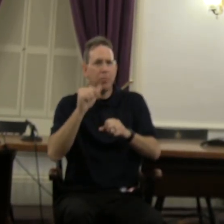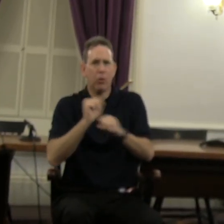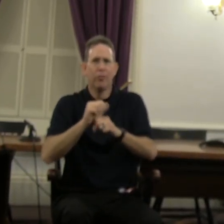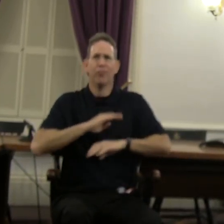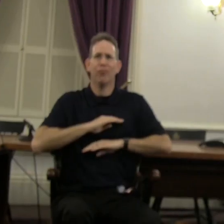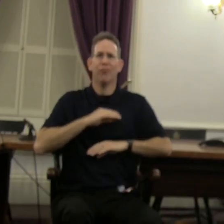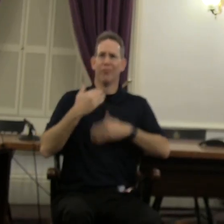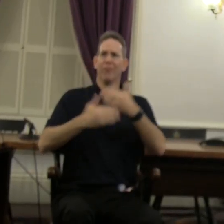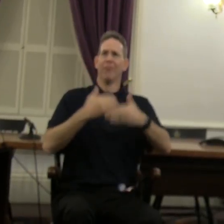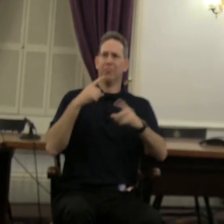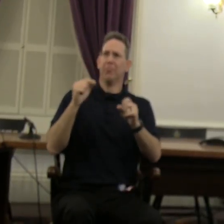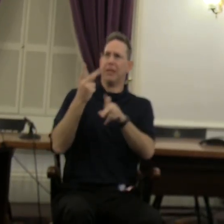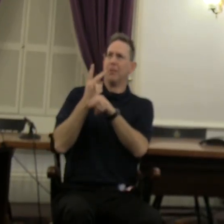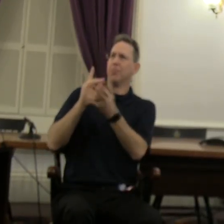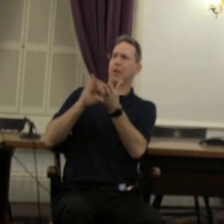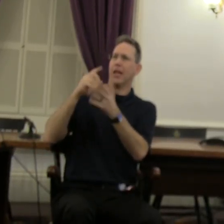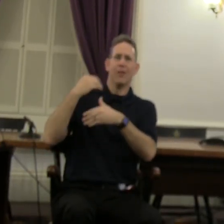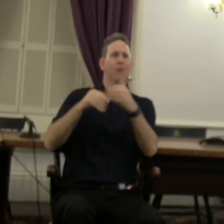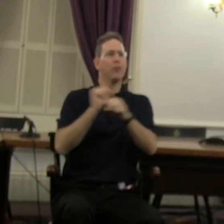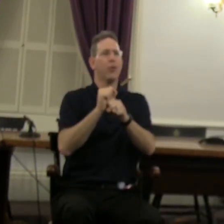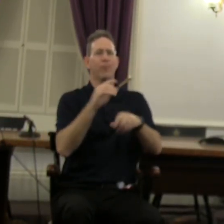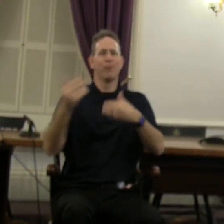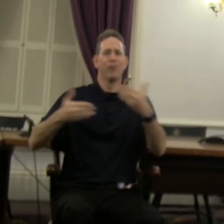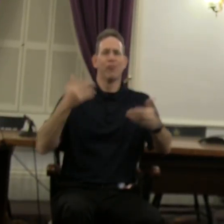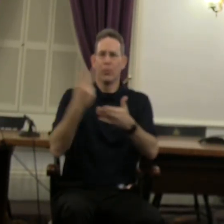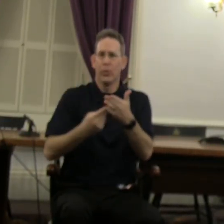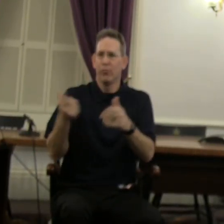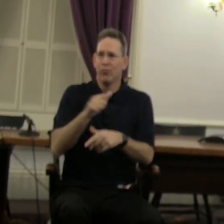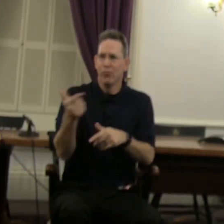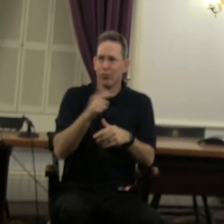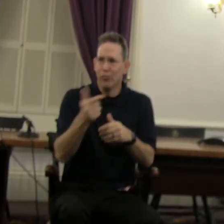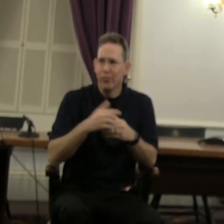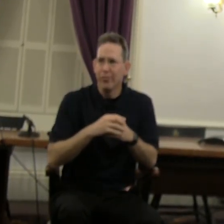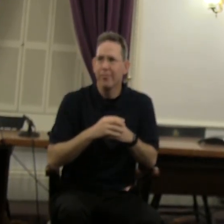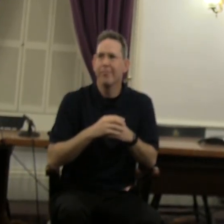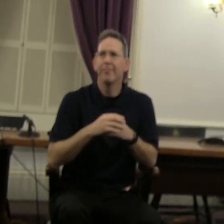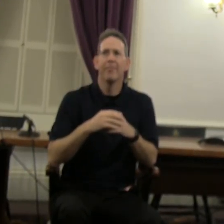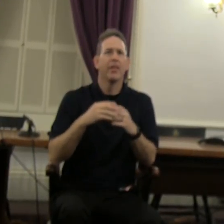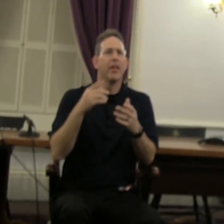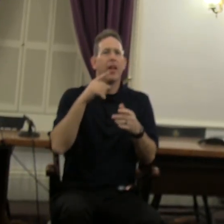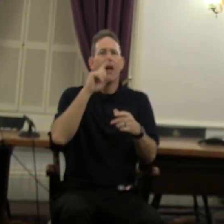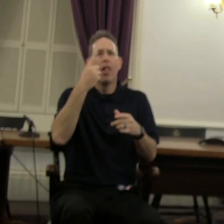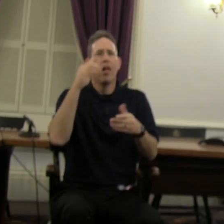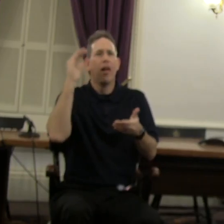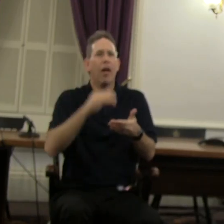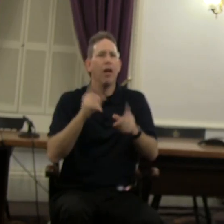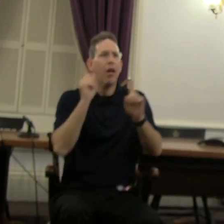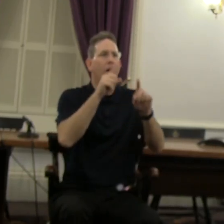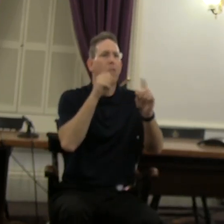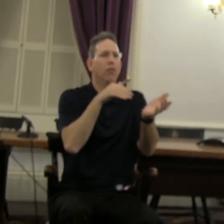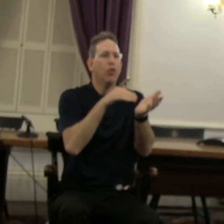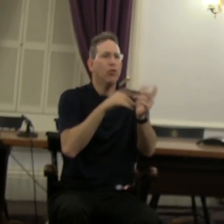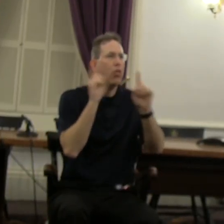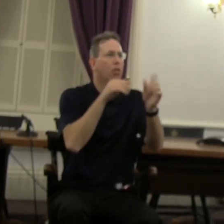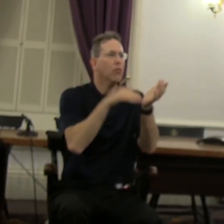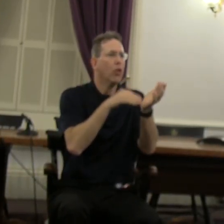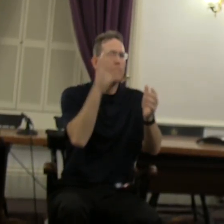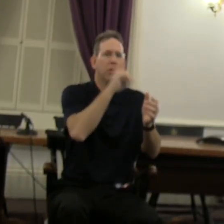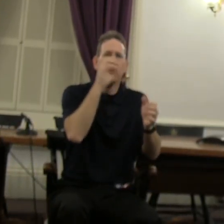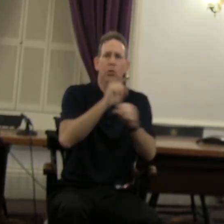care coverage. As we all know, employment is a major social determinant of health. People who